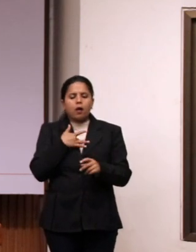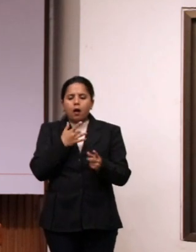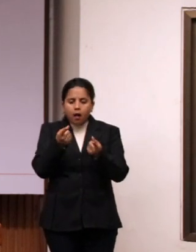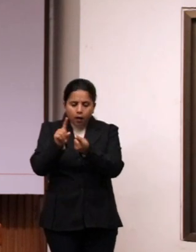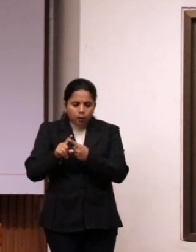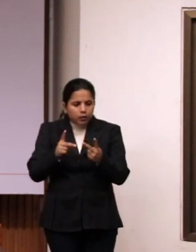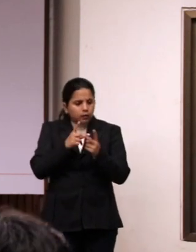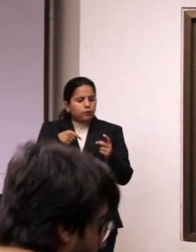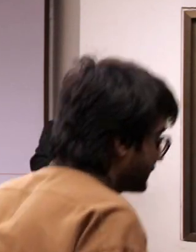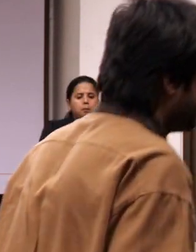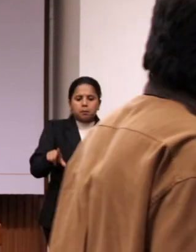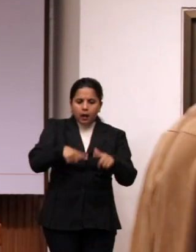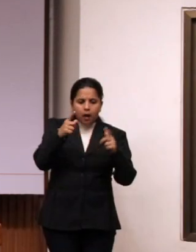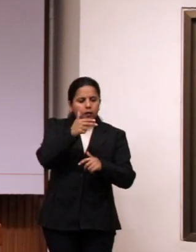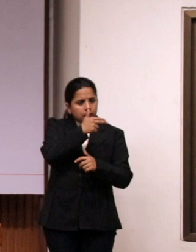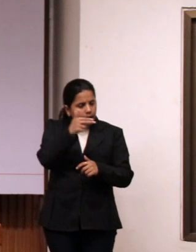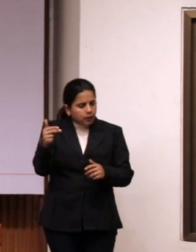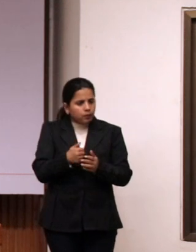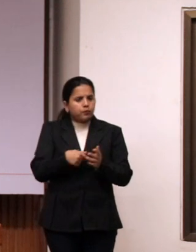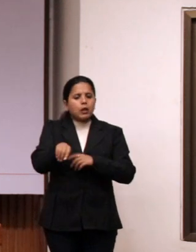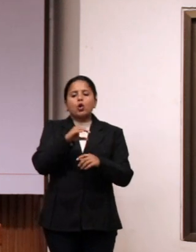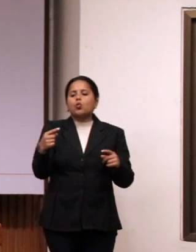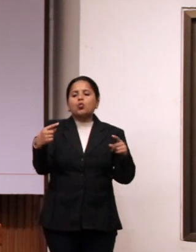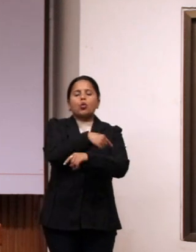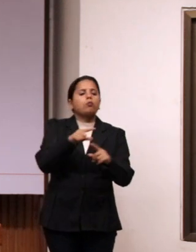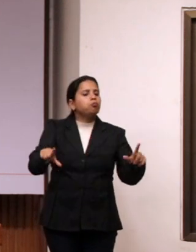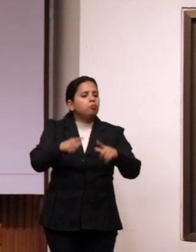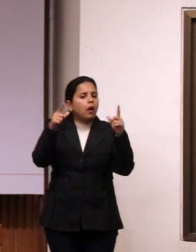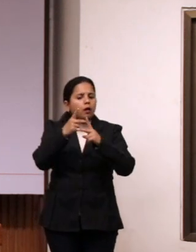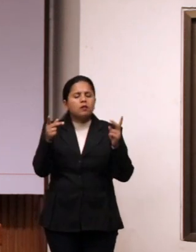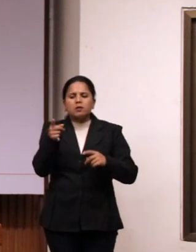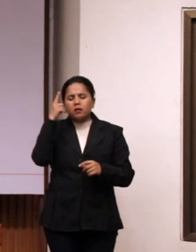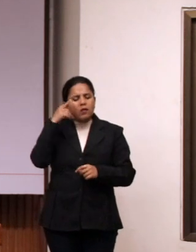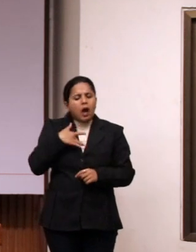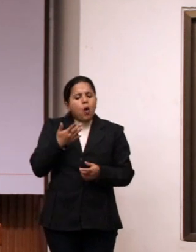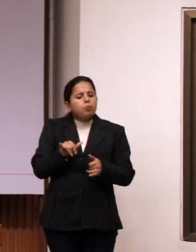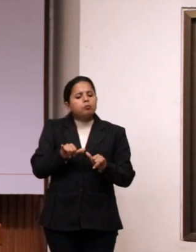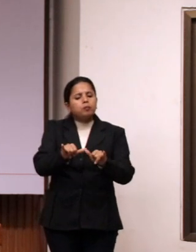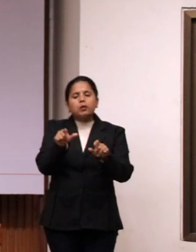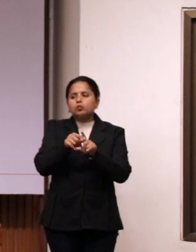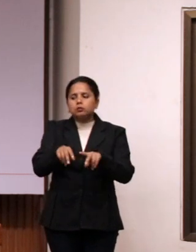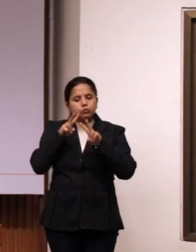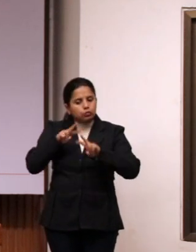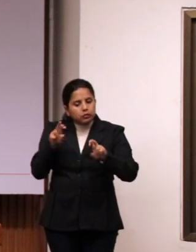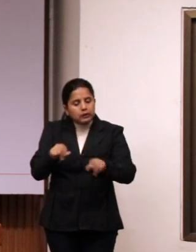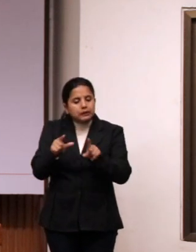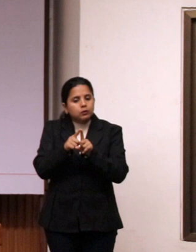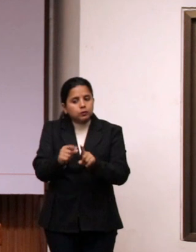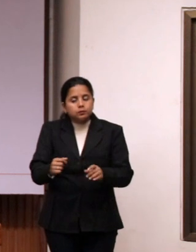the plant name, the cross plantation, and also like how do you manage to do research, as